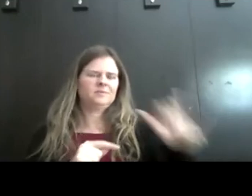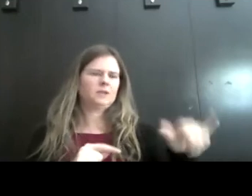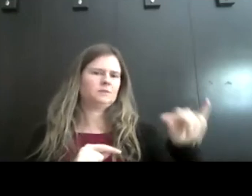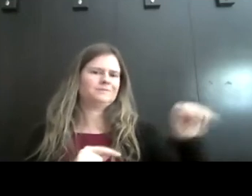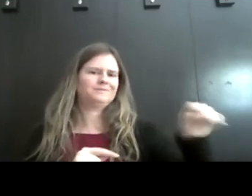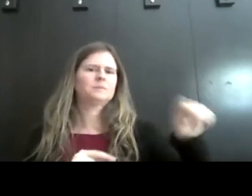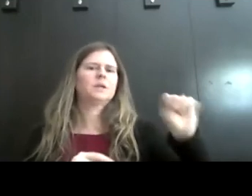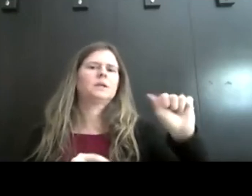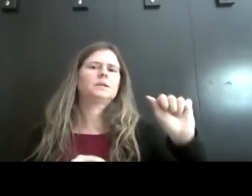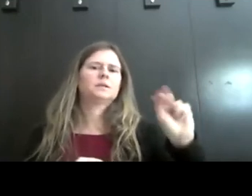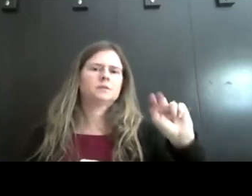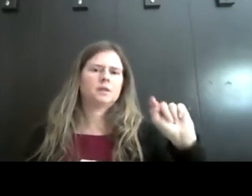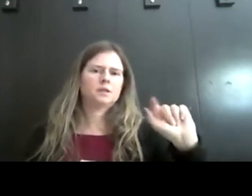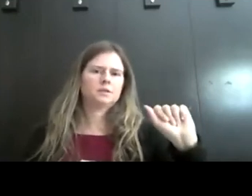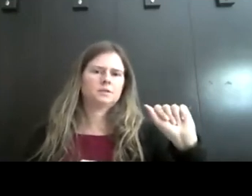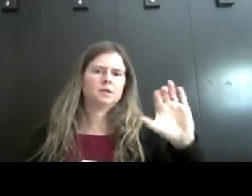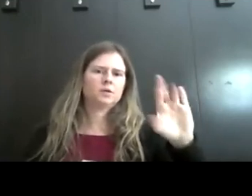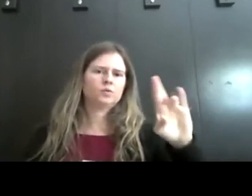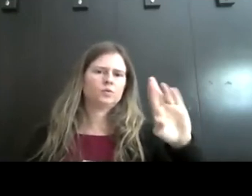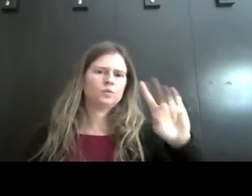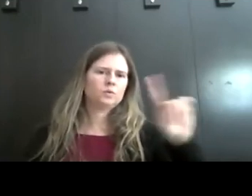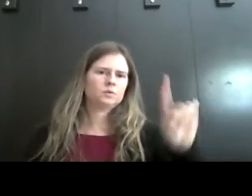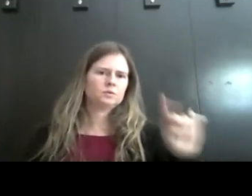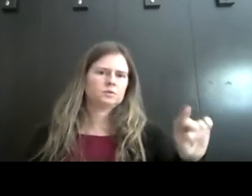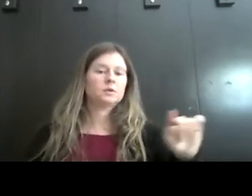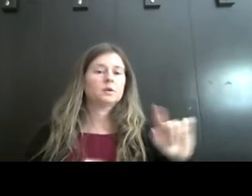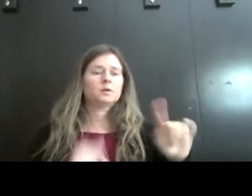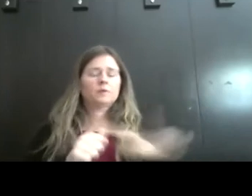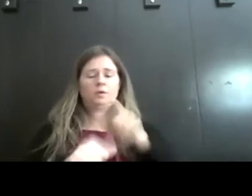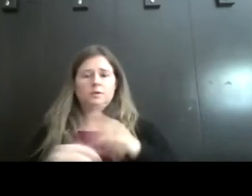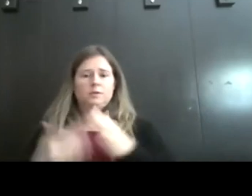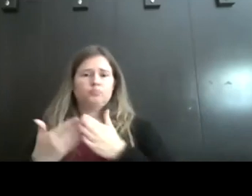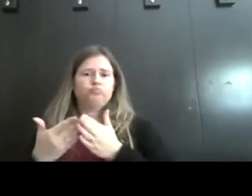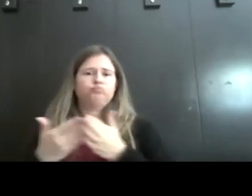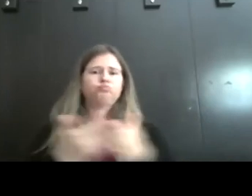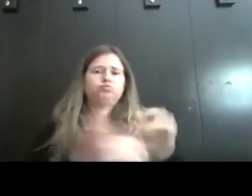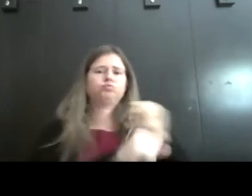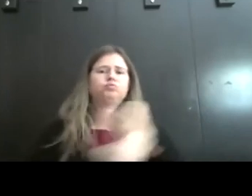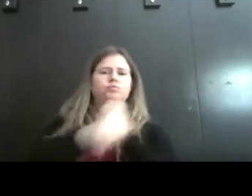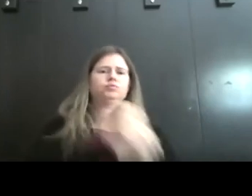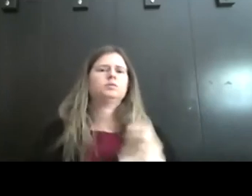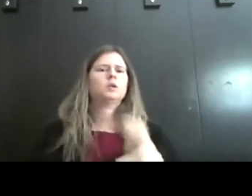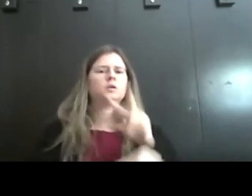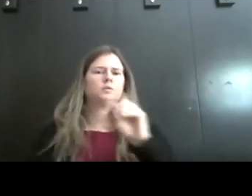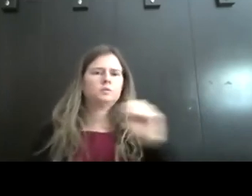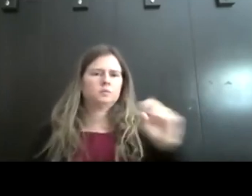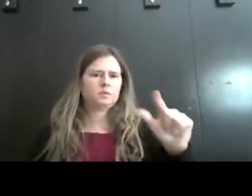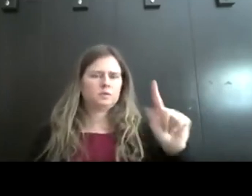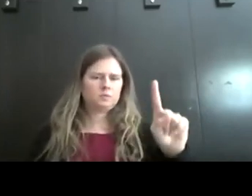And we went for the first time in 2001. And when I say the first time in historic